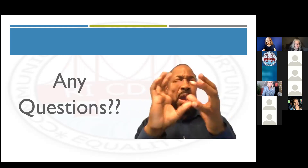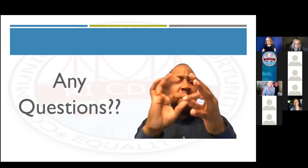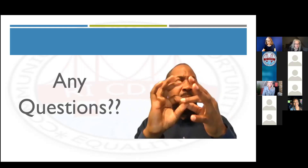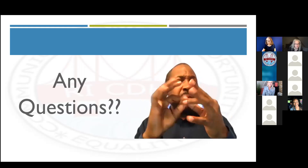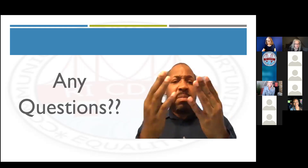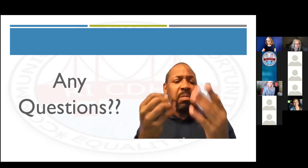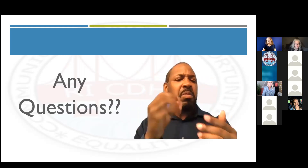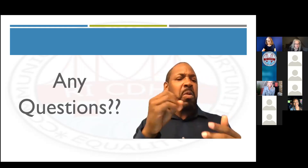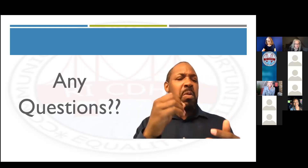Okay. And